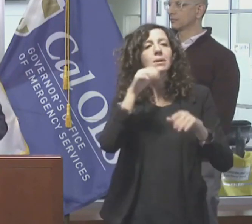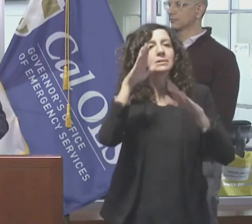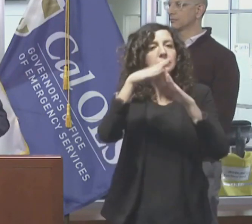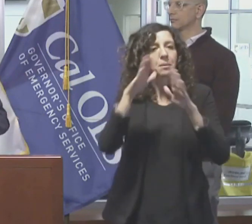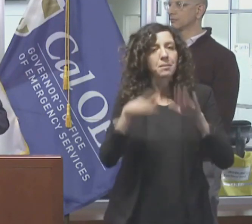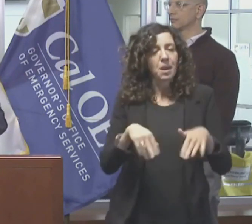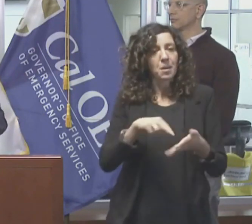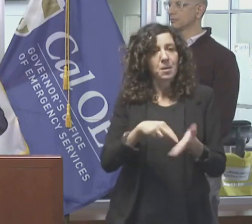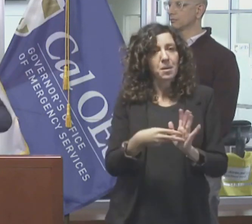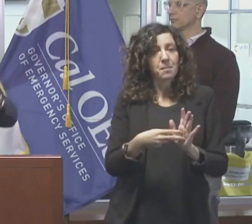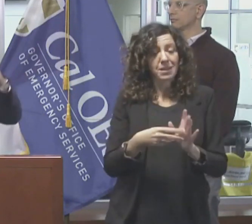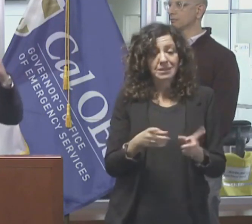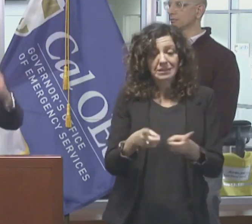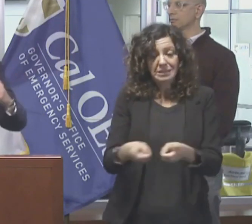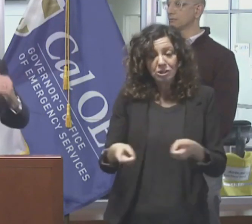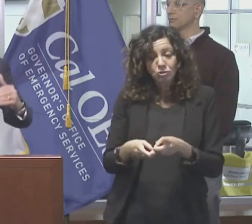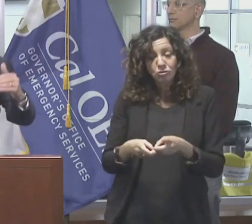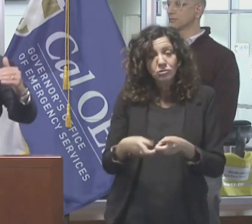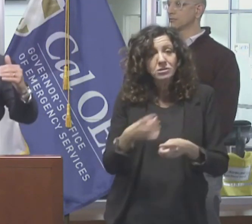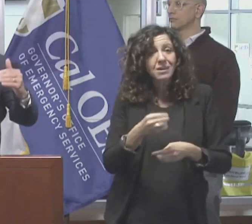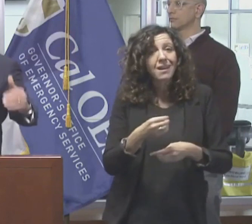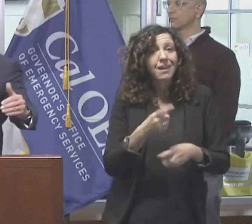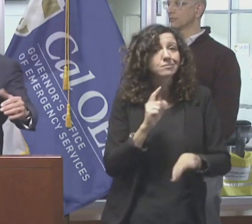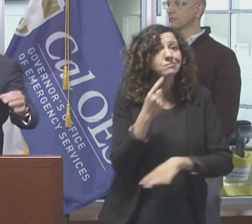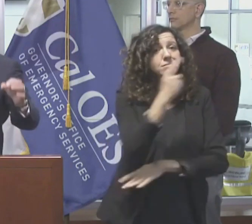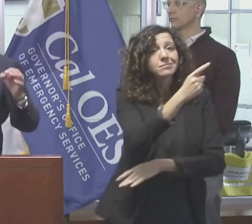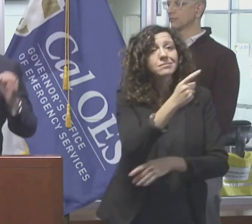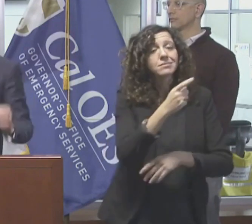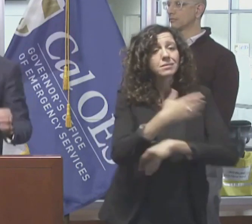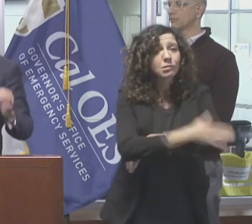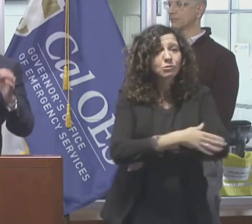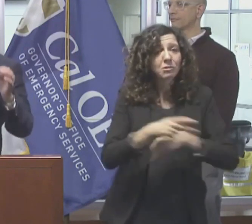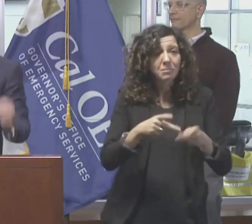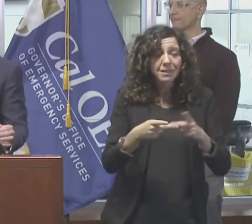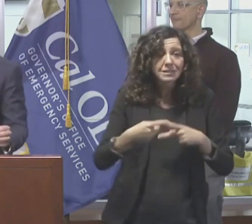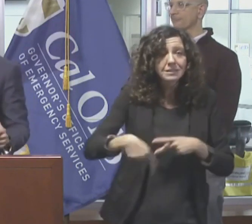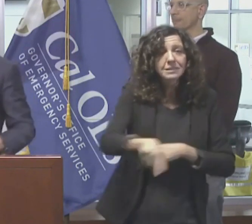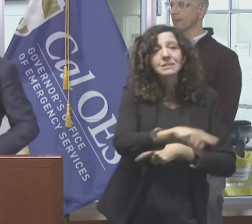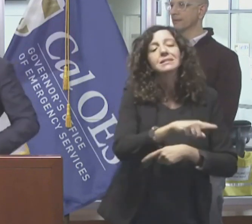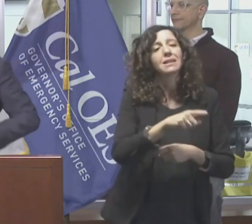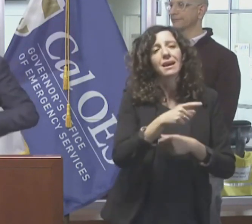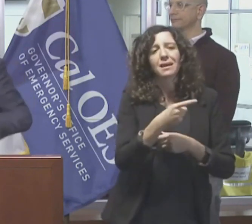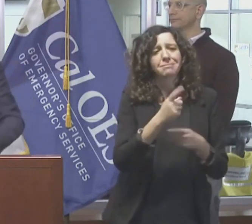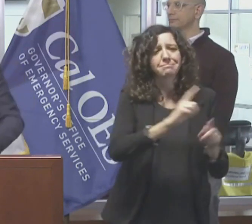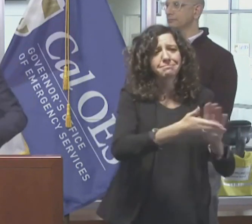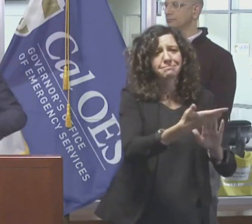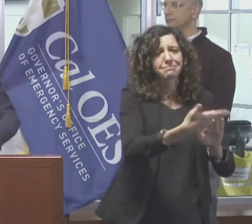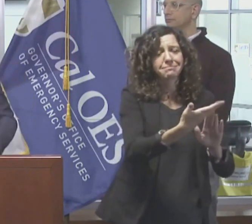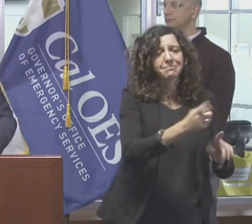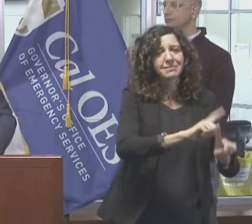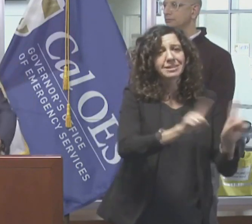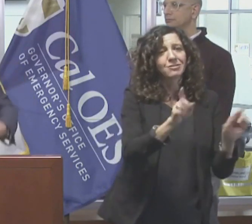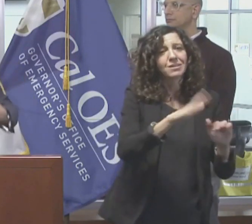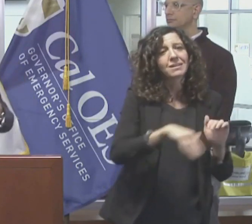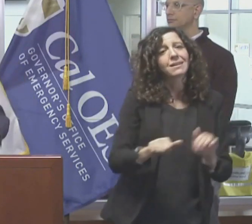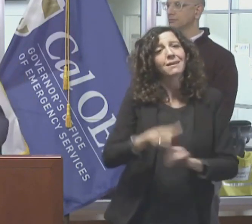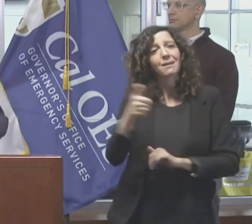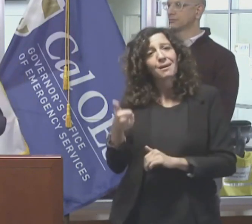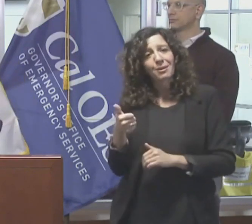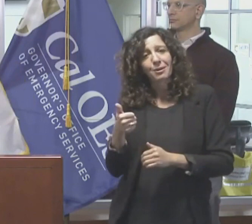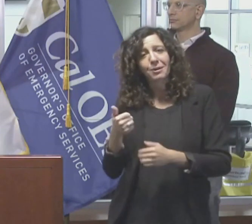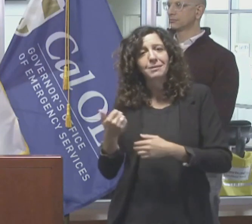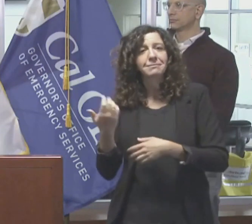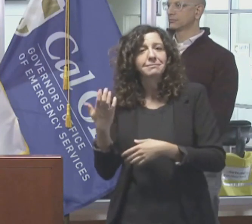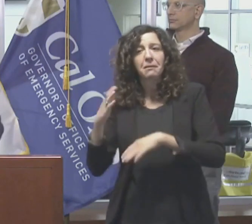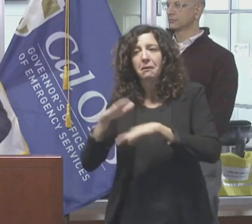meaning districts in rural parts of the state operate very differently as it relates to community assets than some